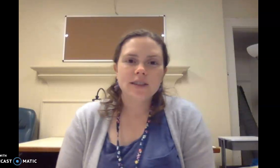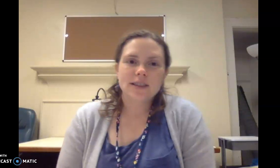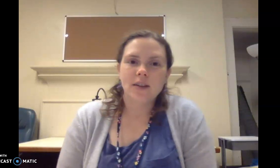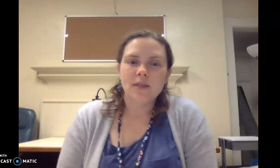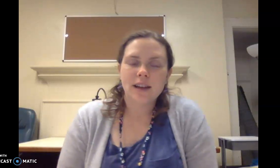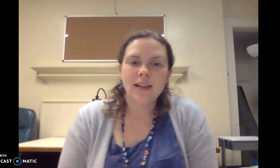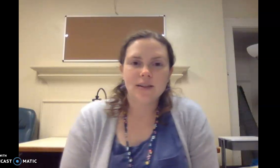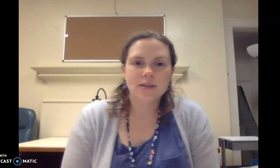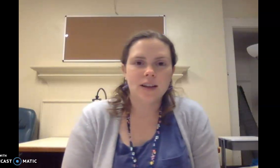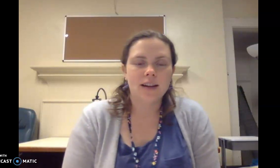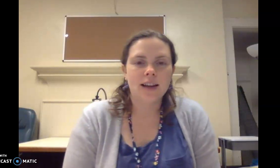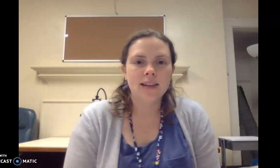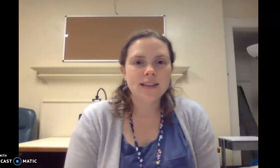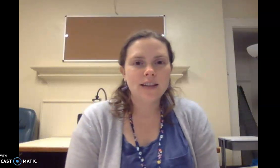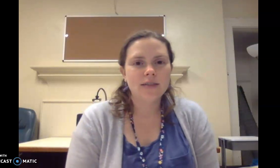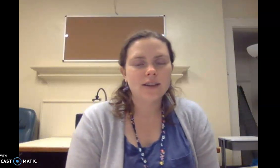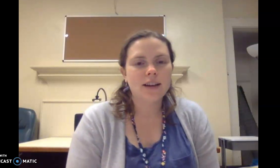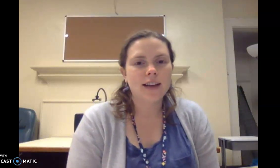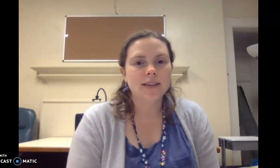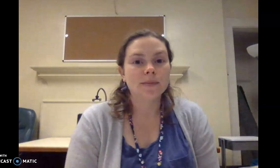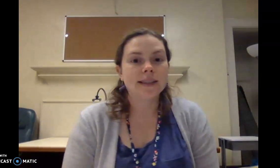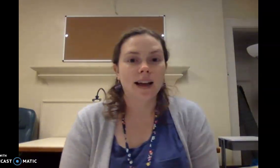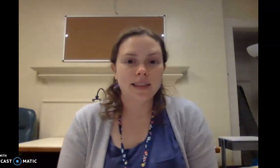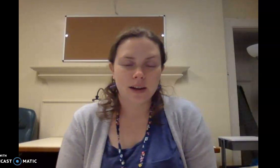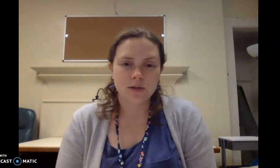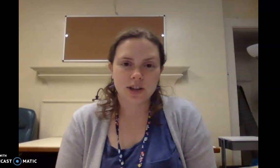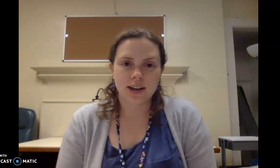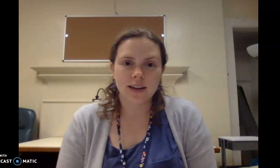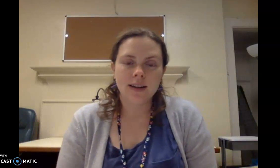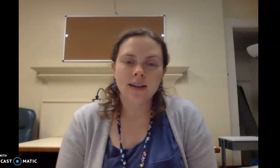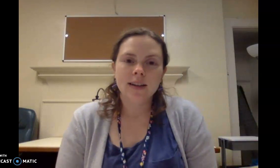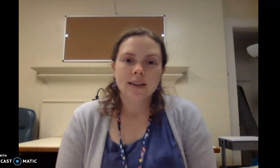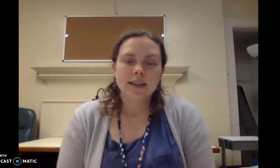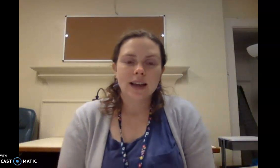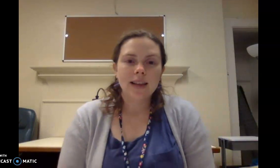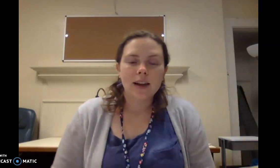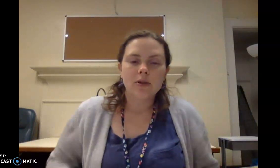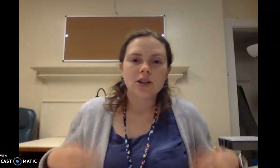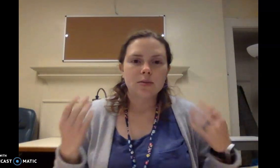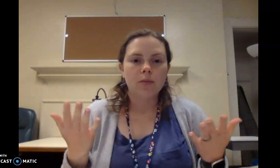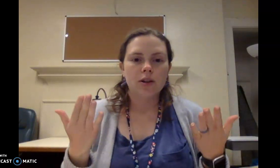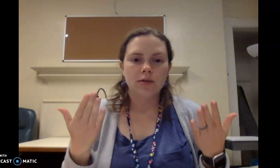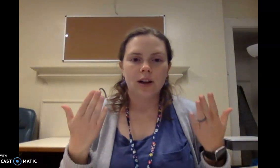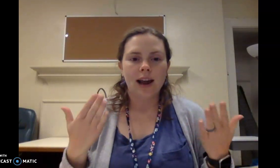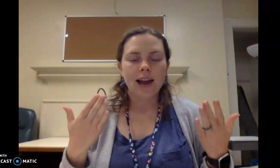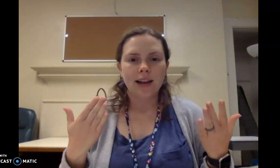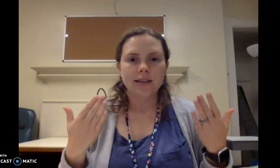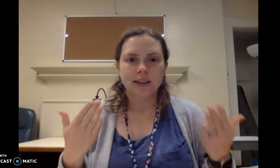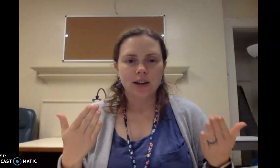to start with a hello song, and this hello song has some sign language in it. Sign language is when we use our hands to